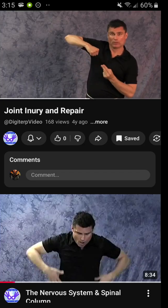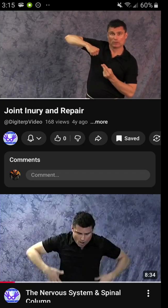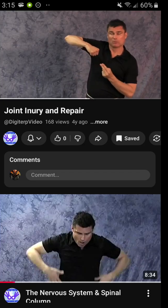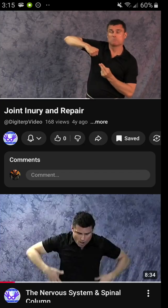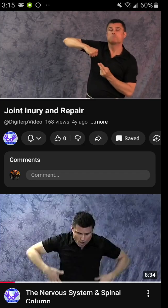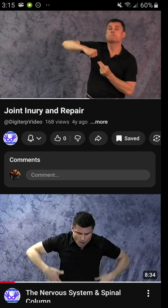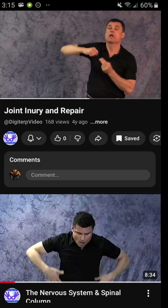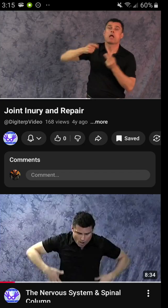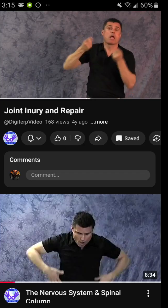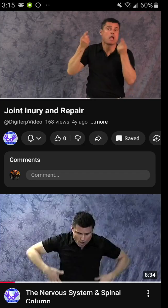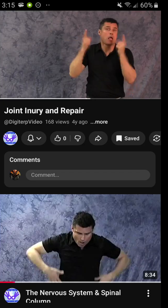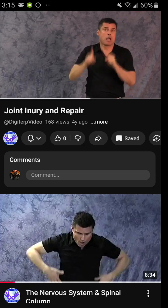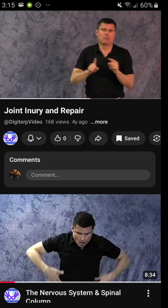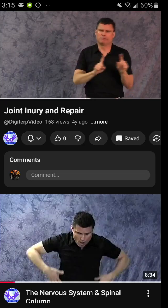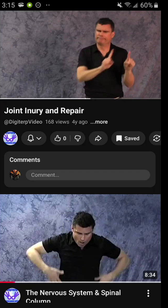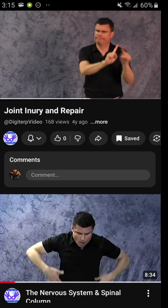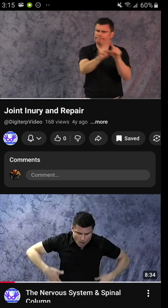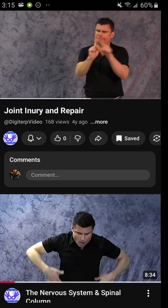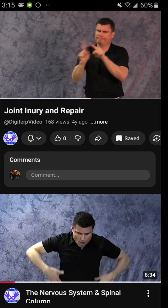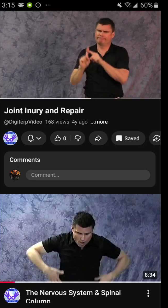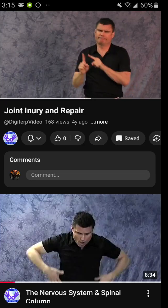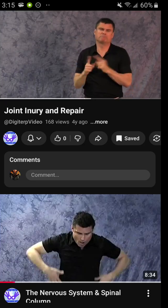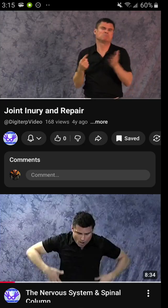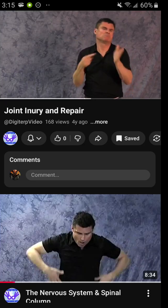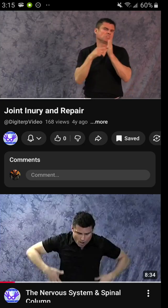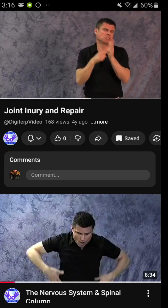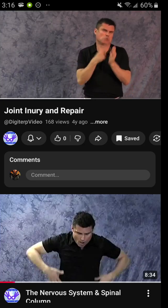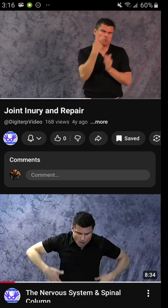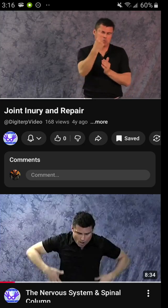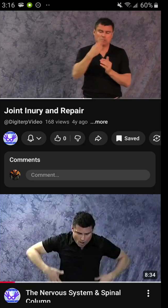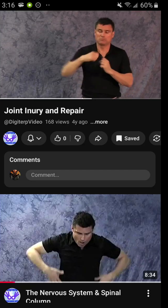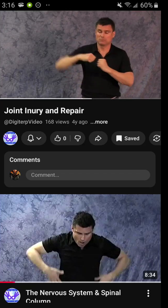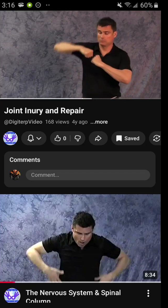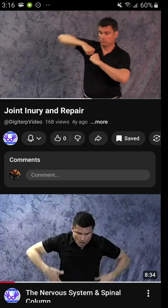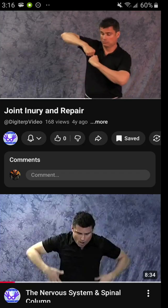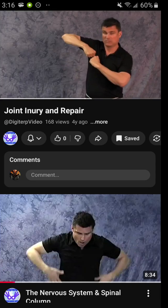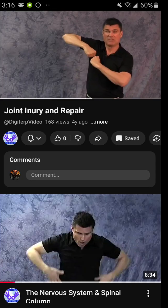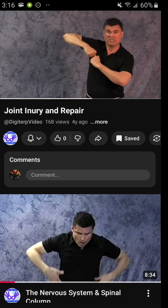without harming